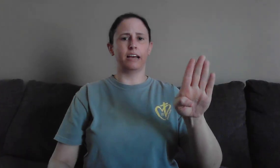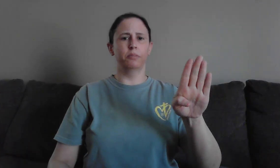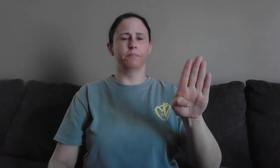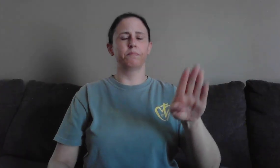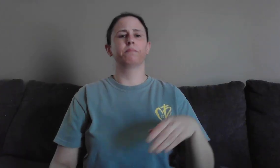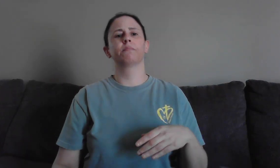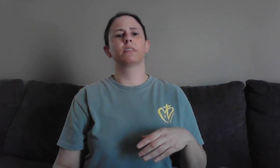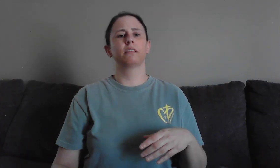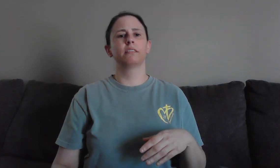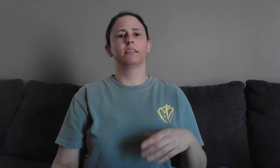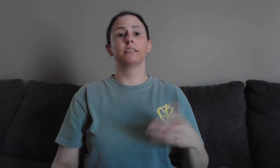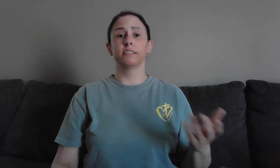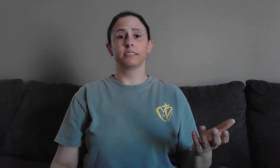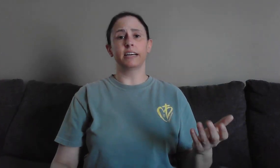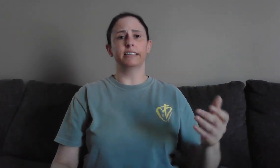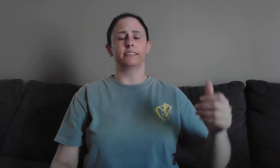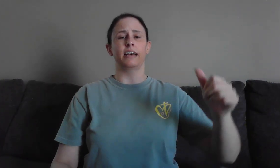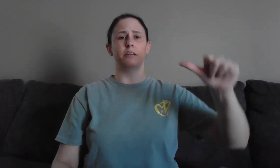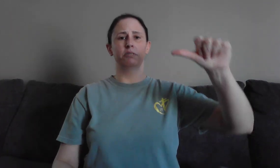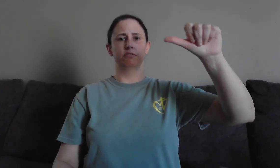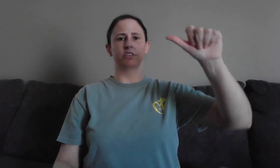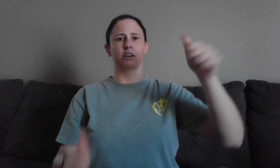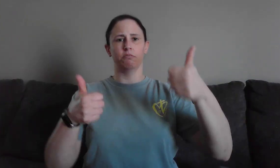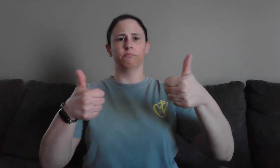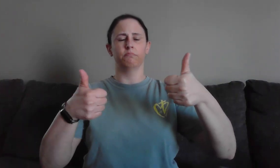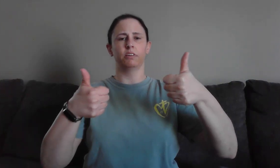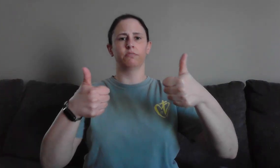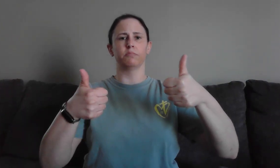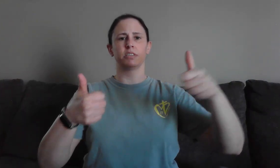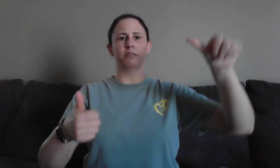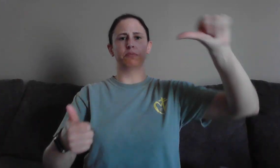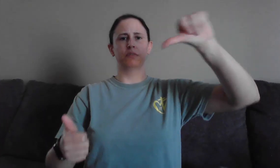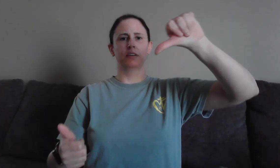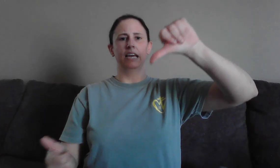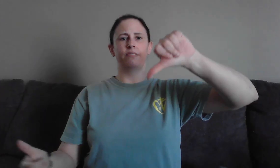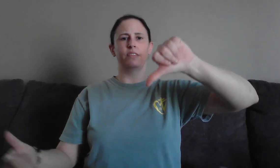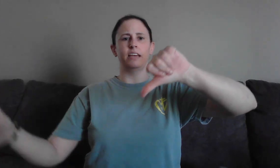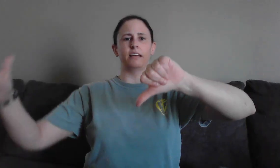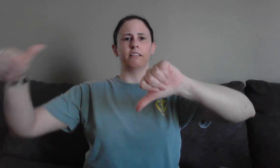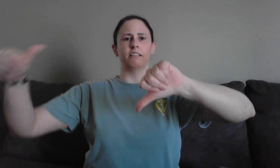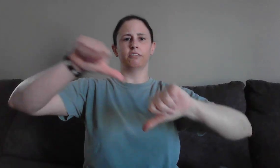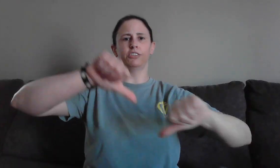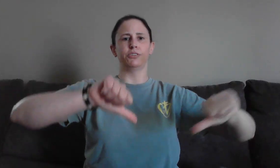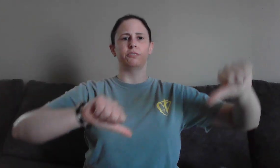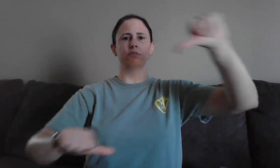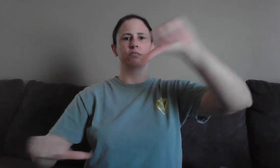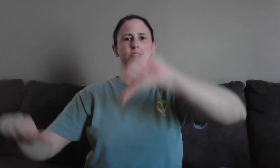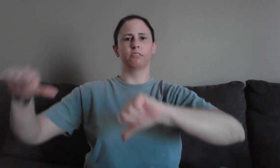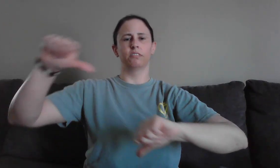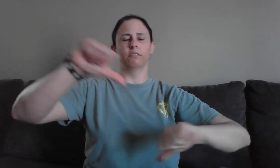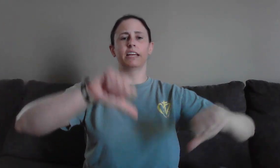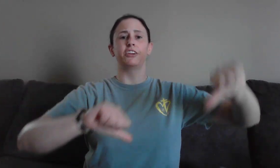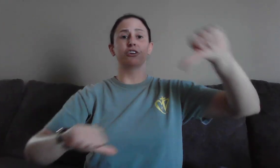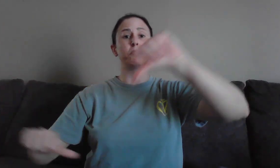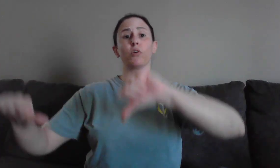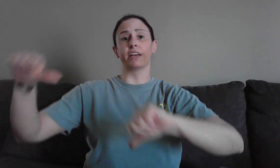lab. Science lab. So thumbs up, and then you do like your pouring